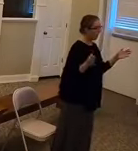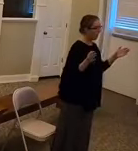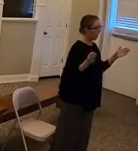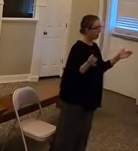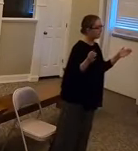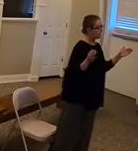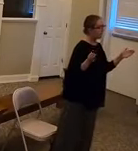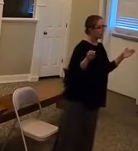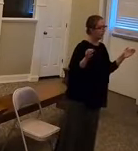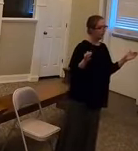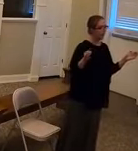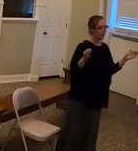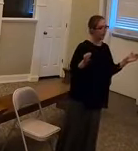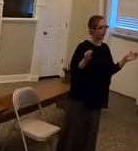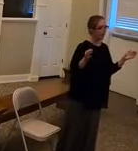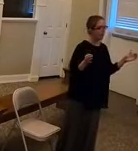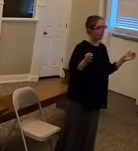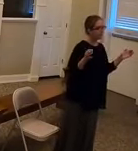Yes, I love you,